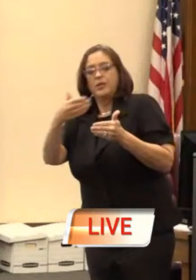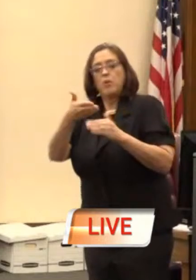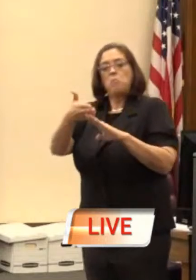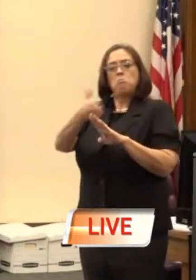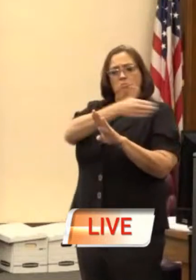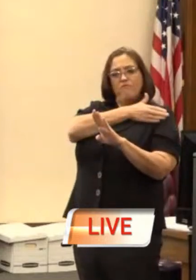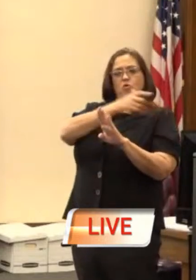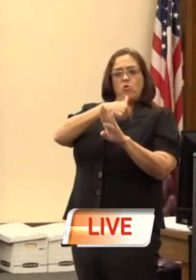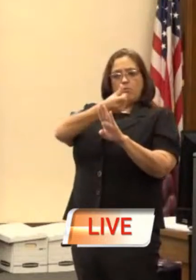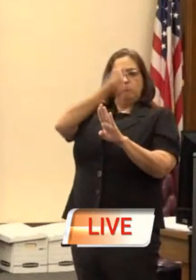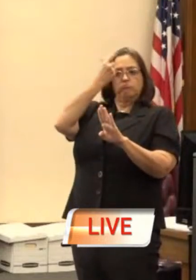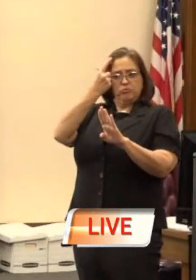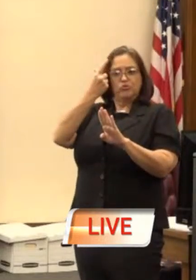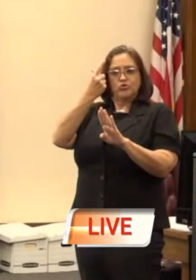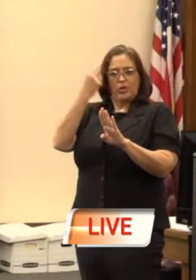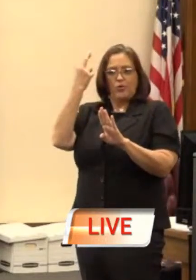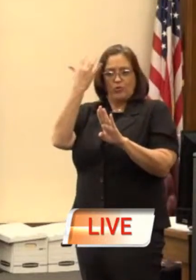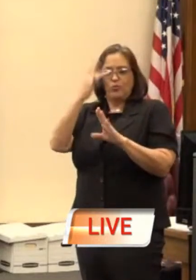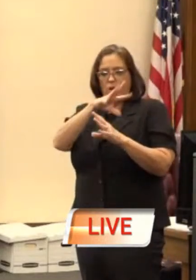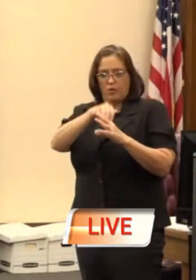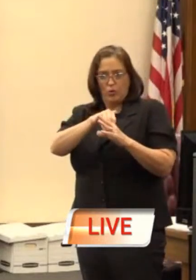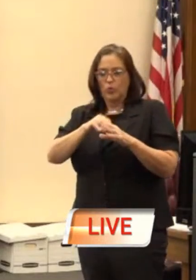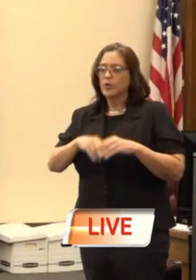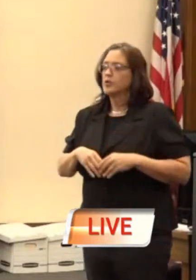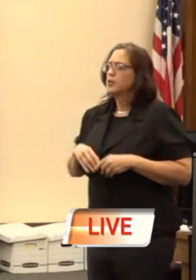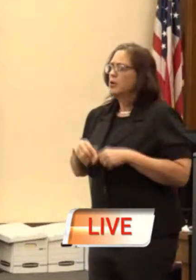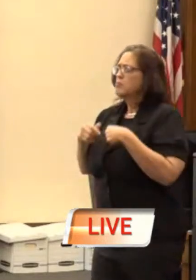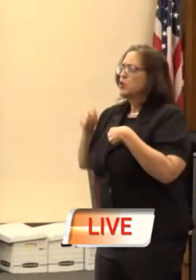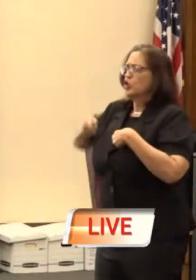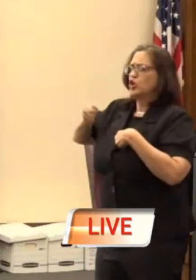notice. And about writing samples,